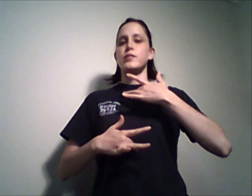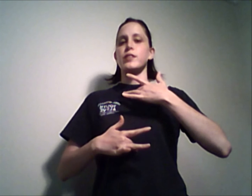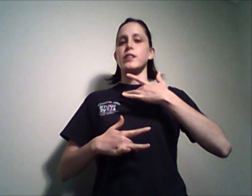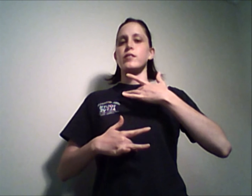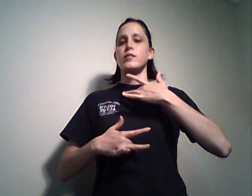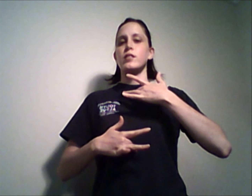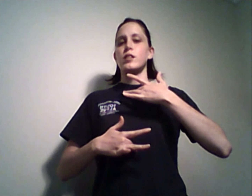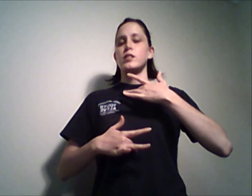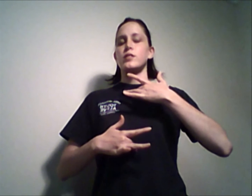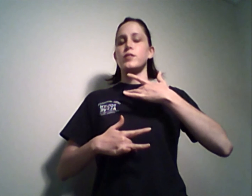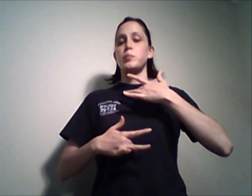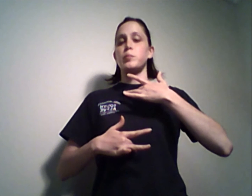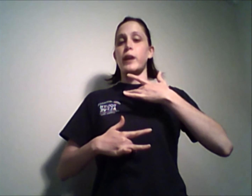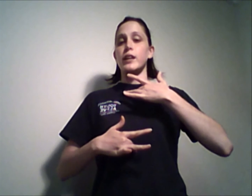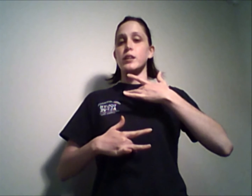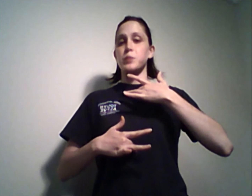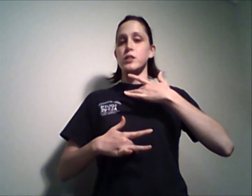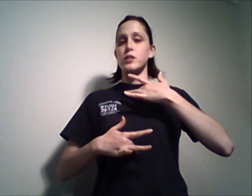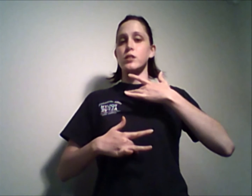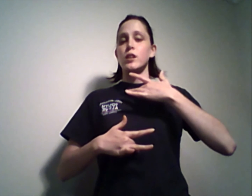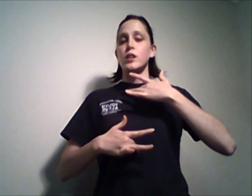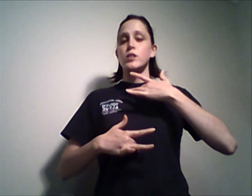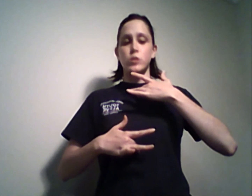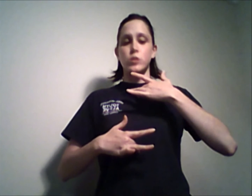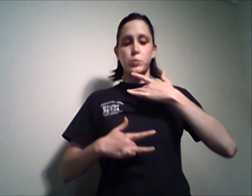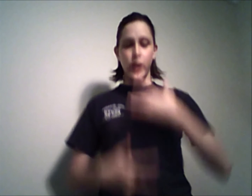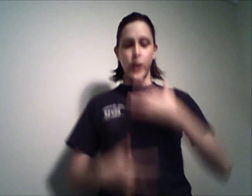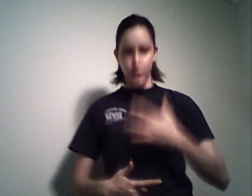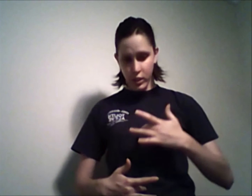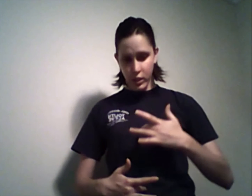defeated body expression. So depression